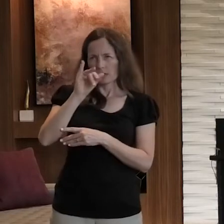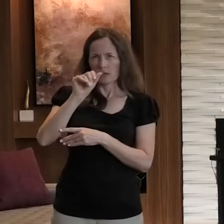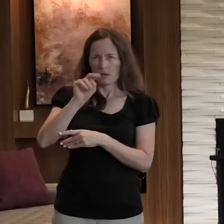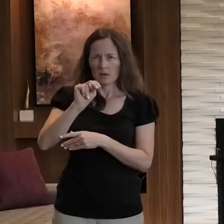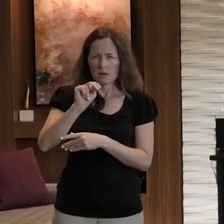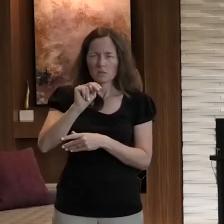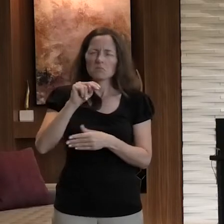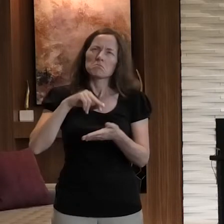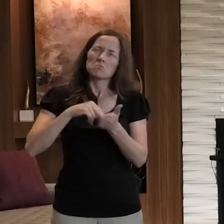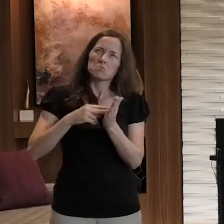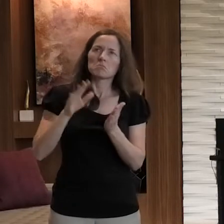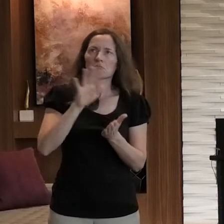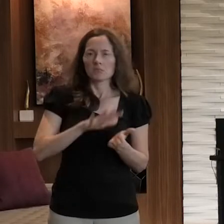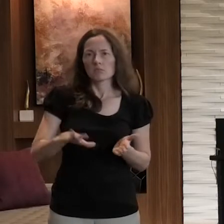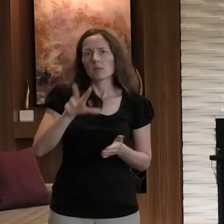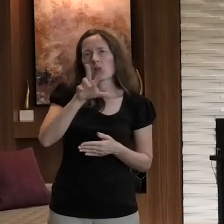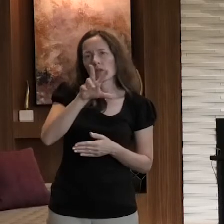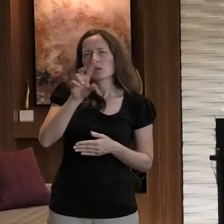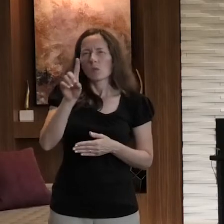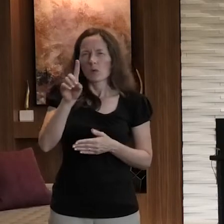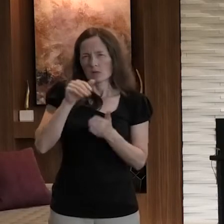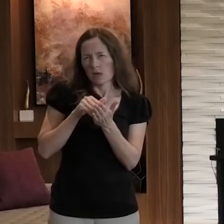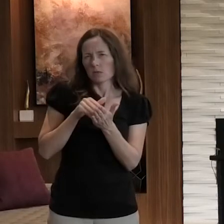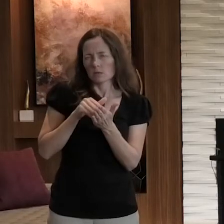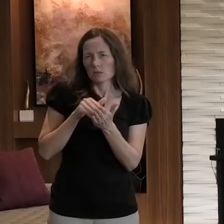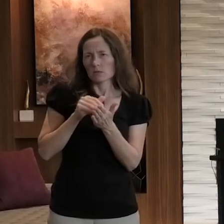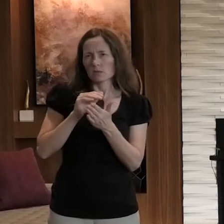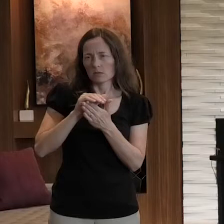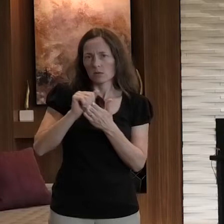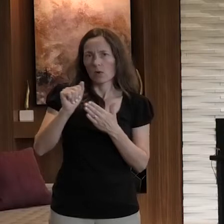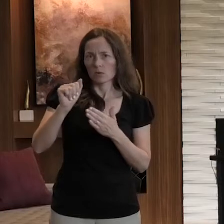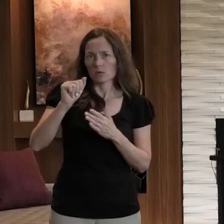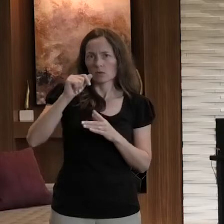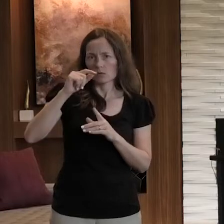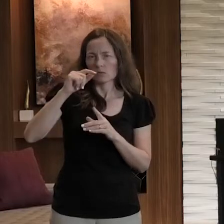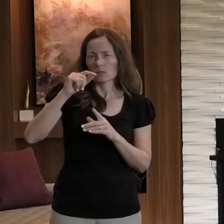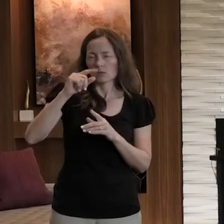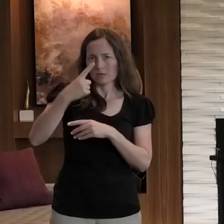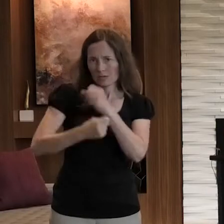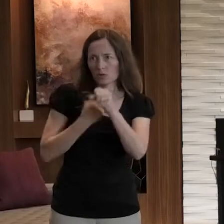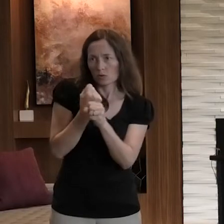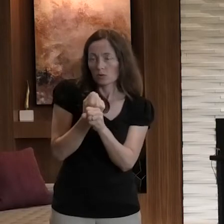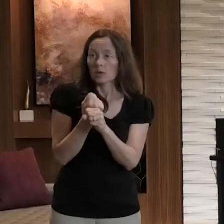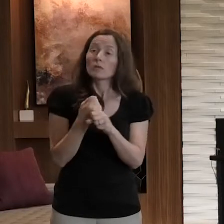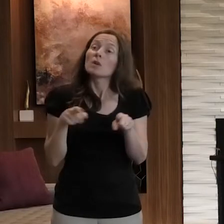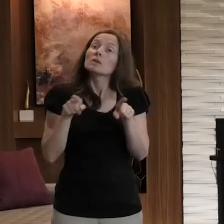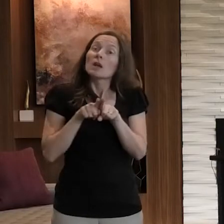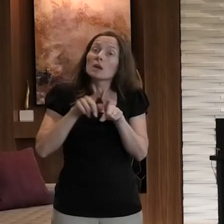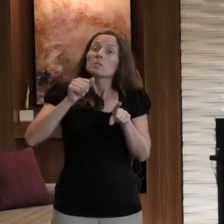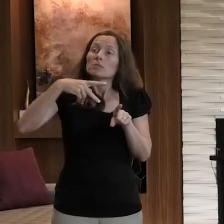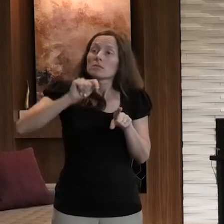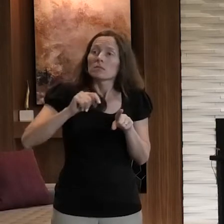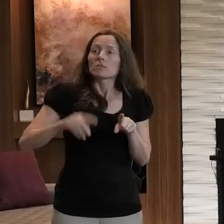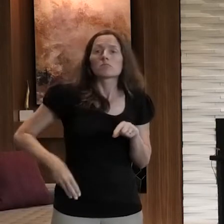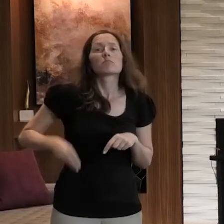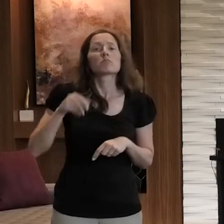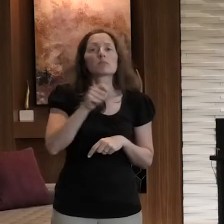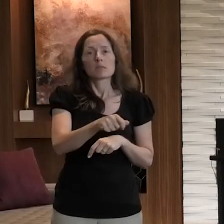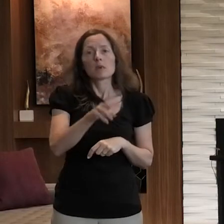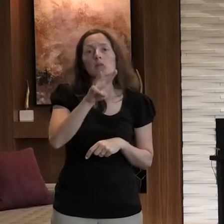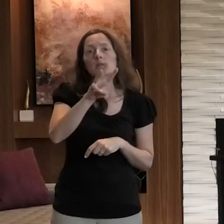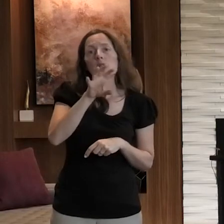around a little over $31,000. For that same unit, they're going to pay $667.